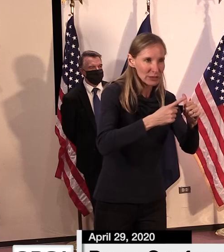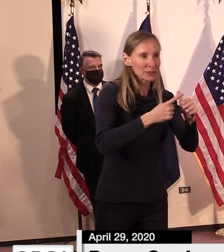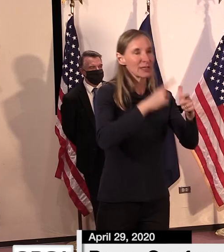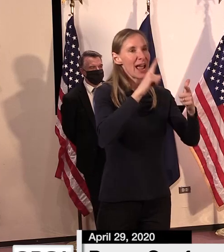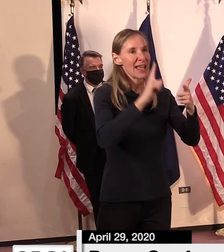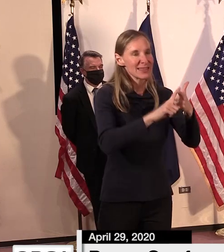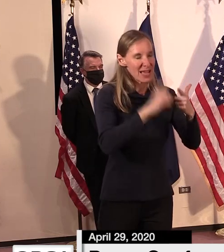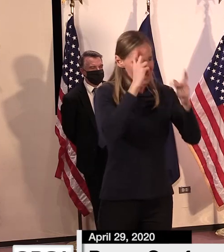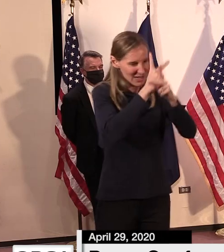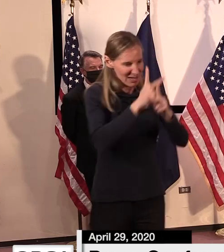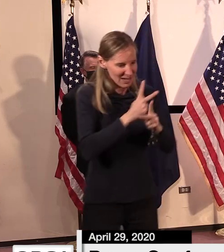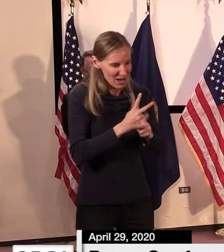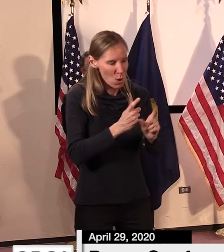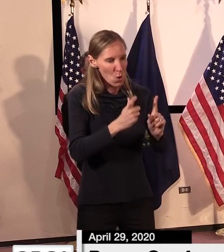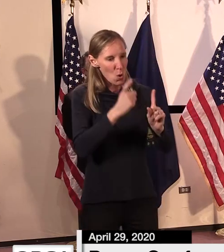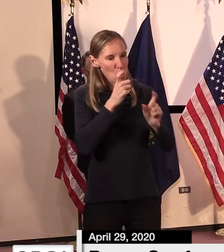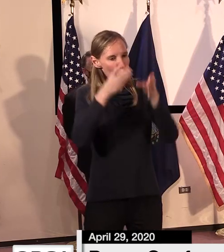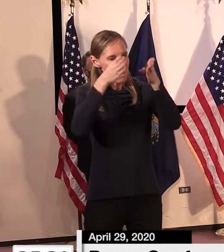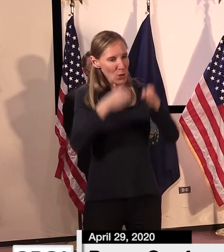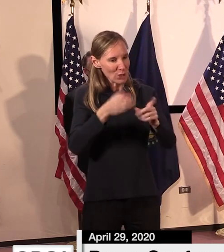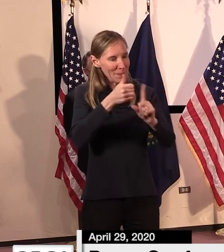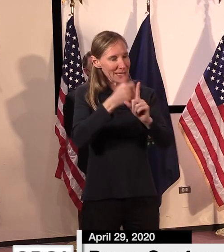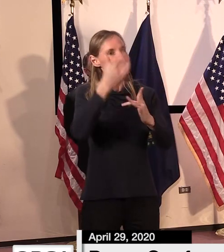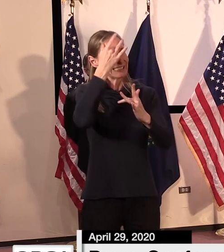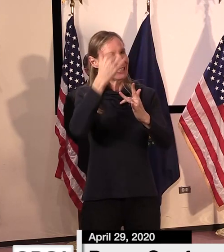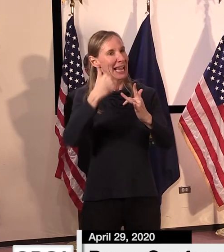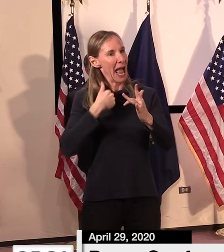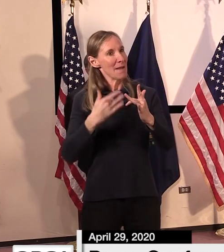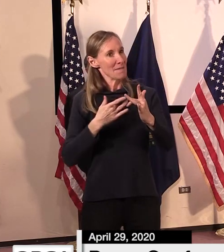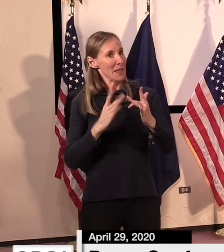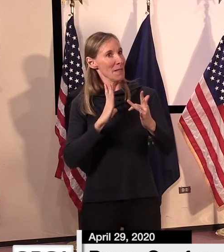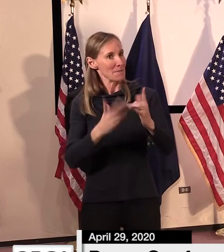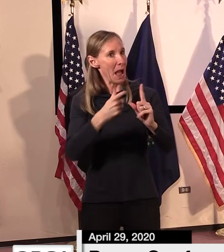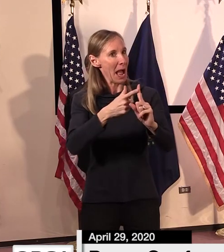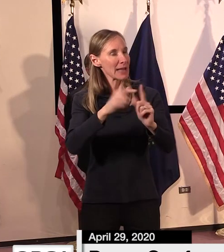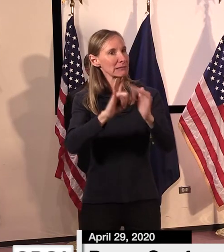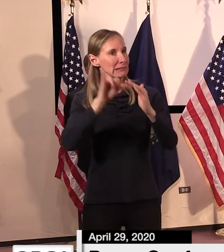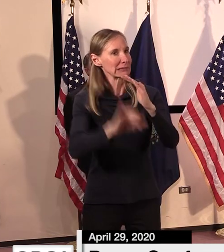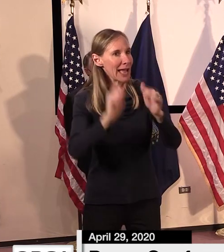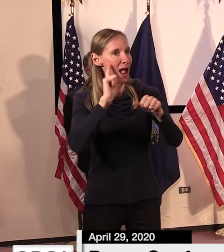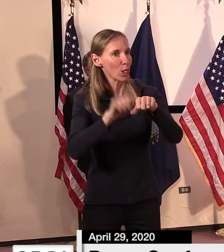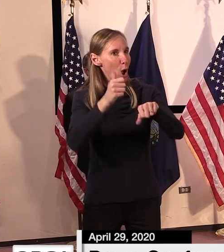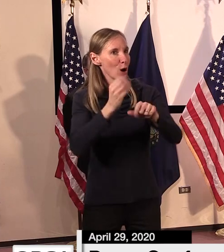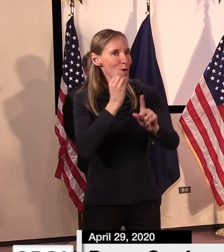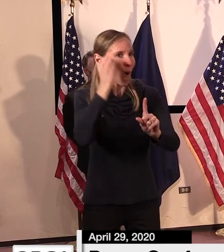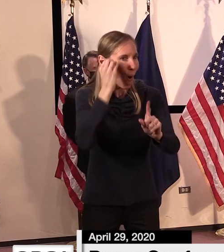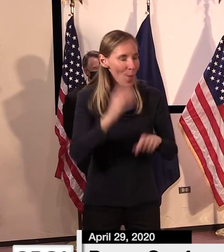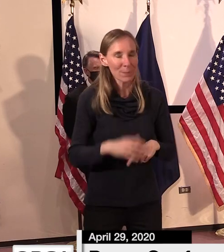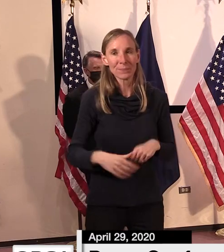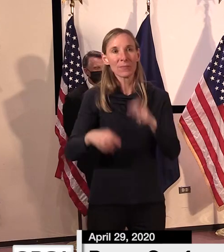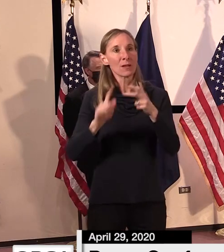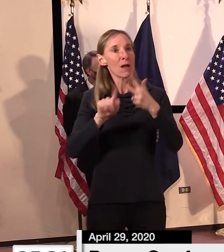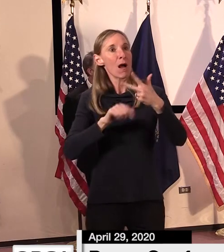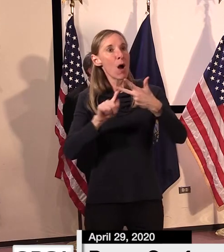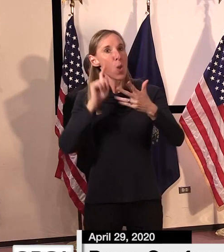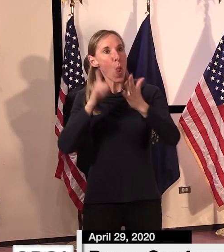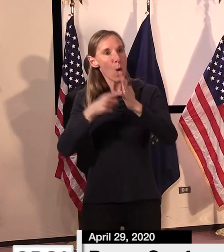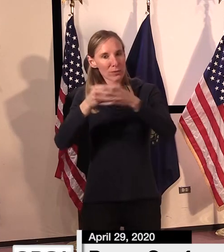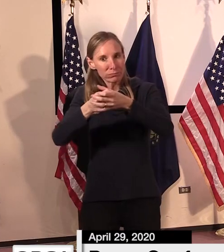lengthy quarantines for asymptomatic people, to strive to suppress outbreaks wherever they might